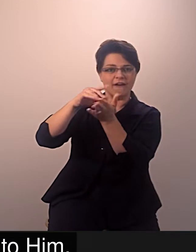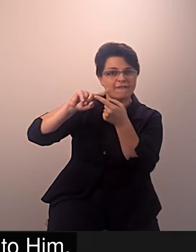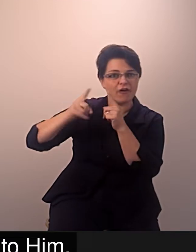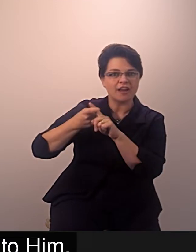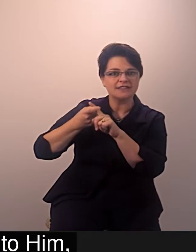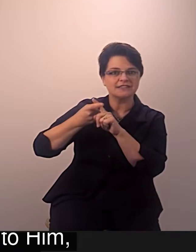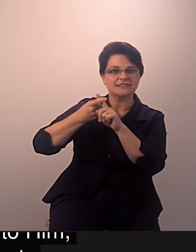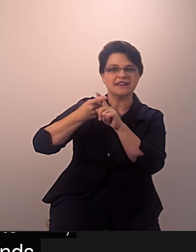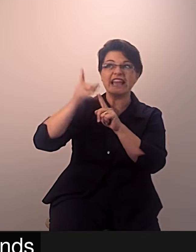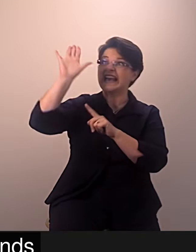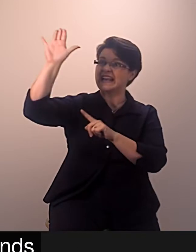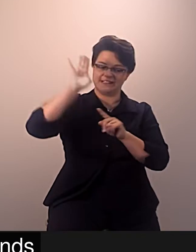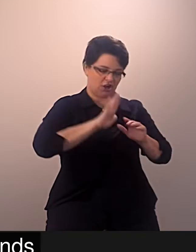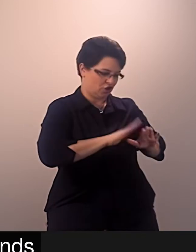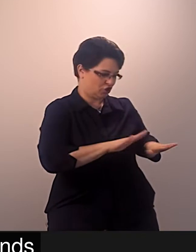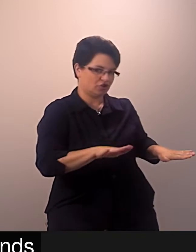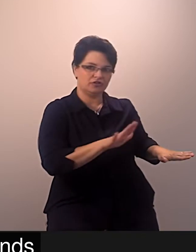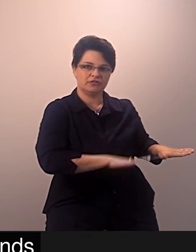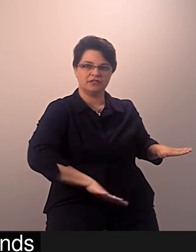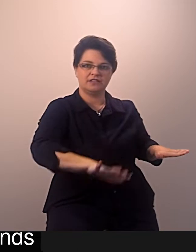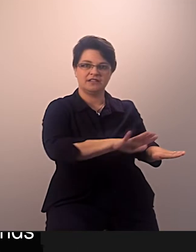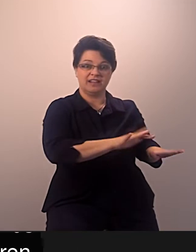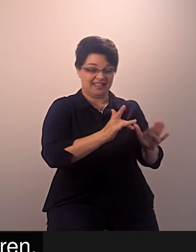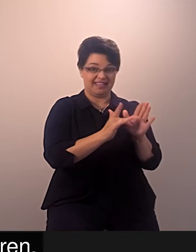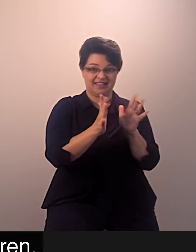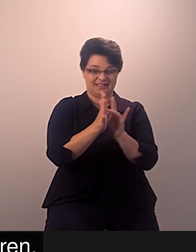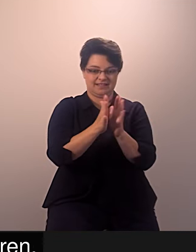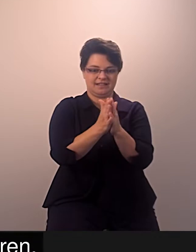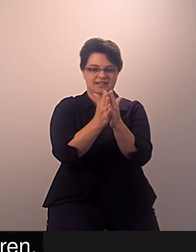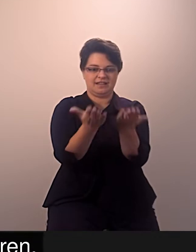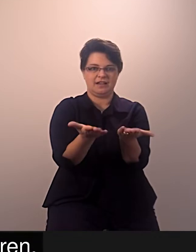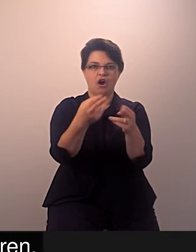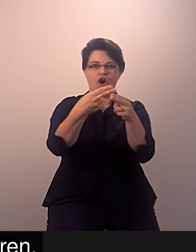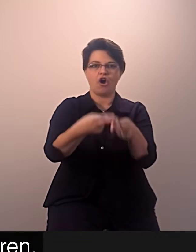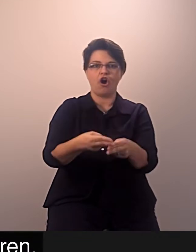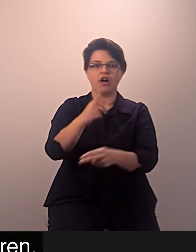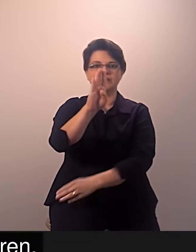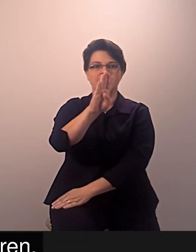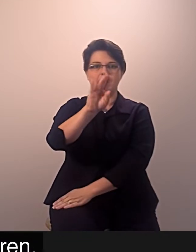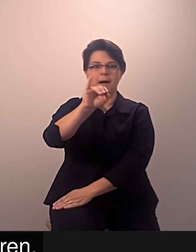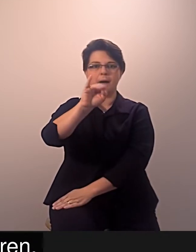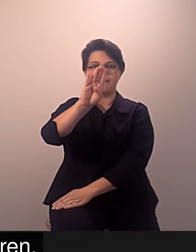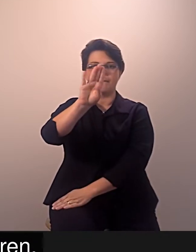children. This book is called the Bible.